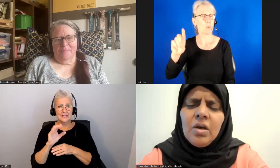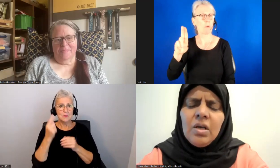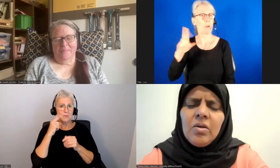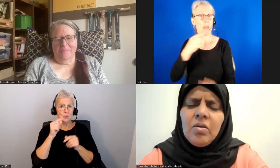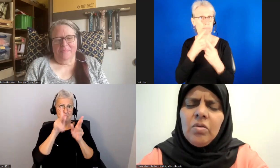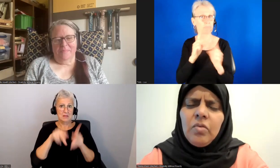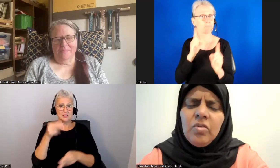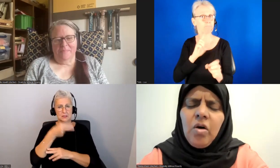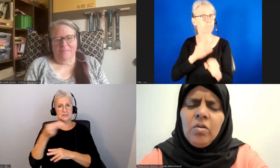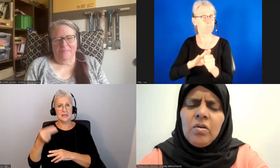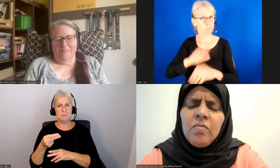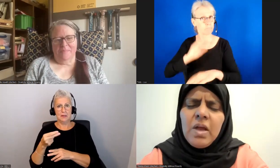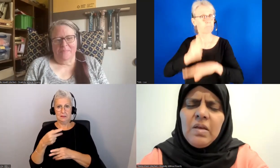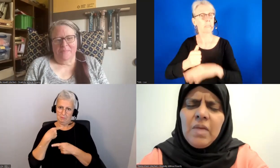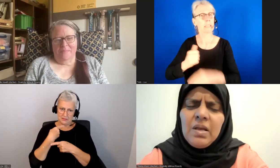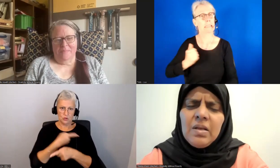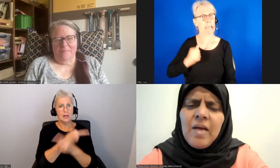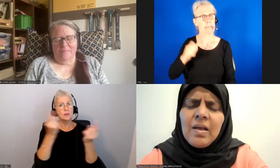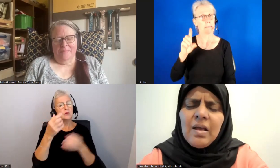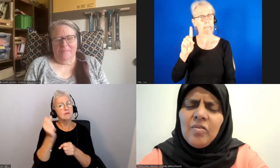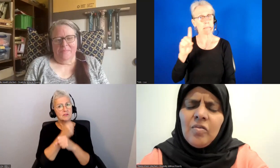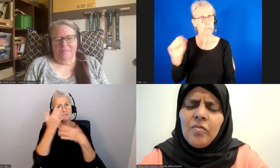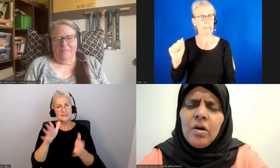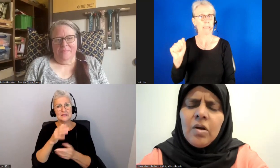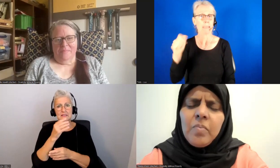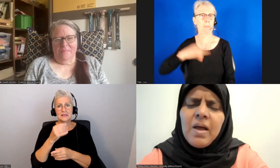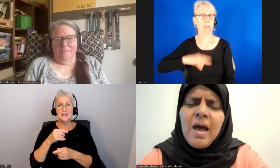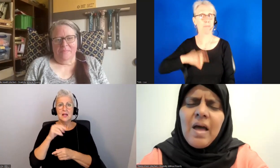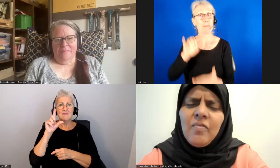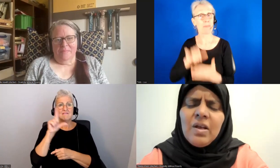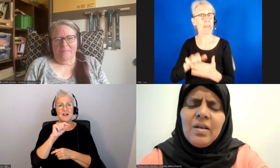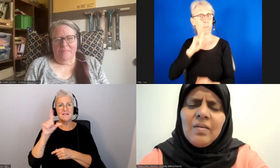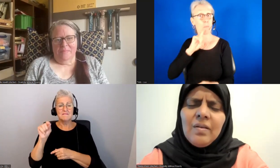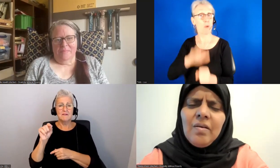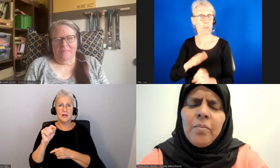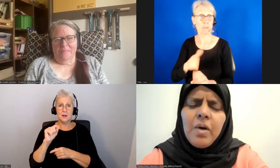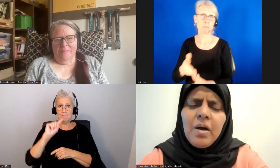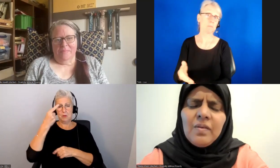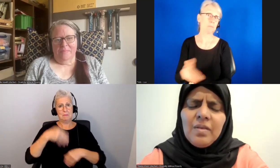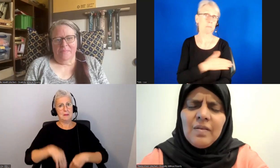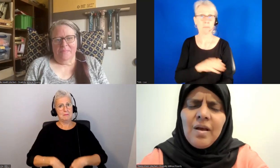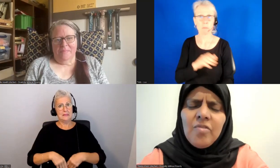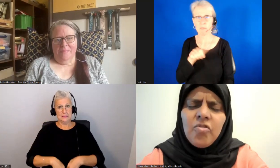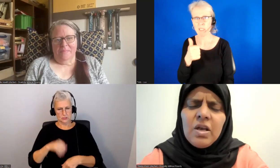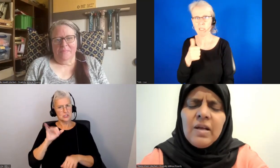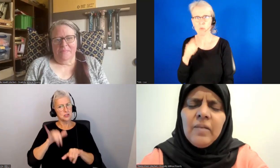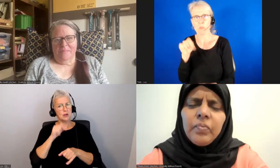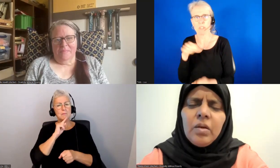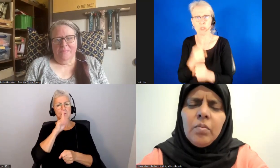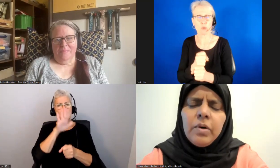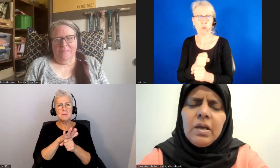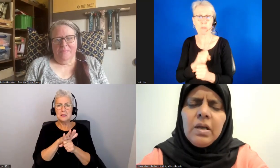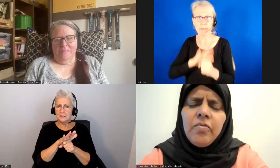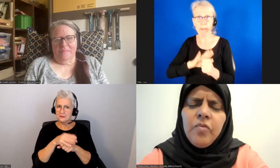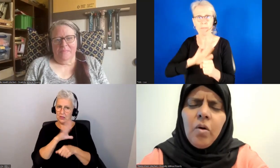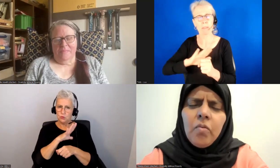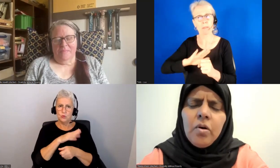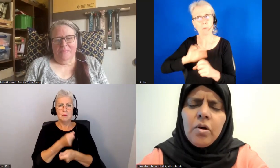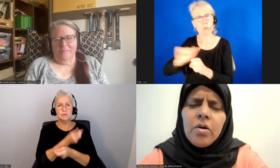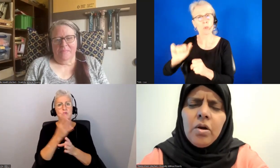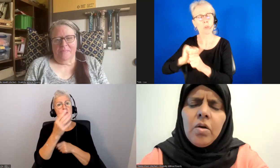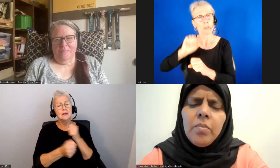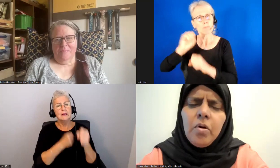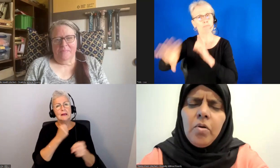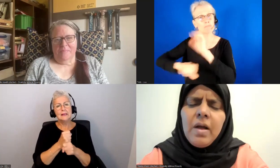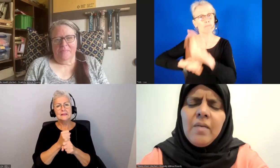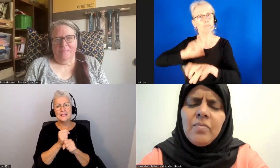was, the result of many, many decades of work by advocates in different parts of this country, bringing